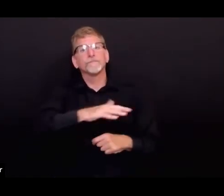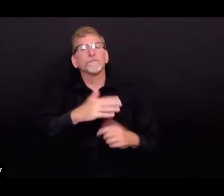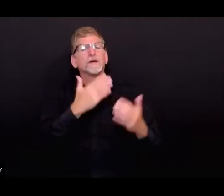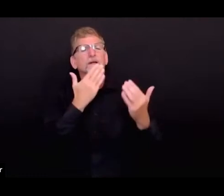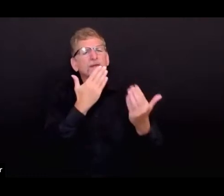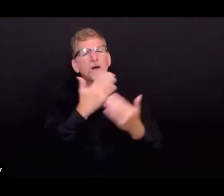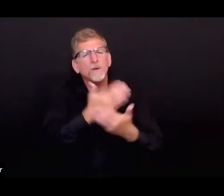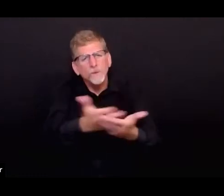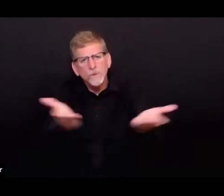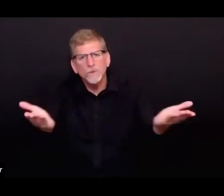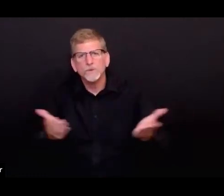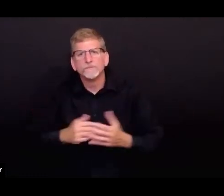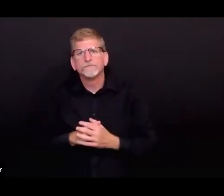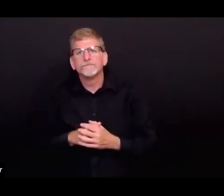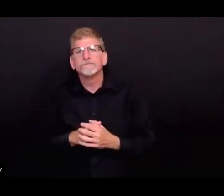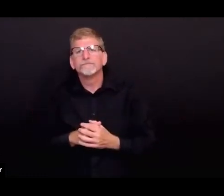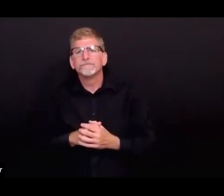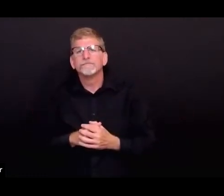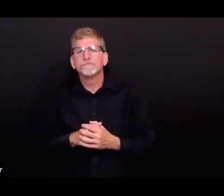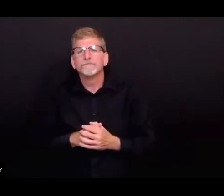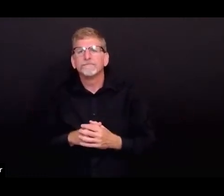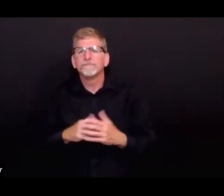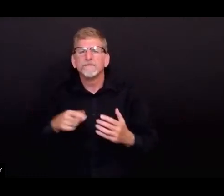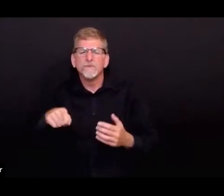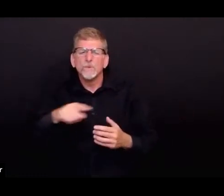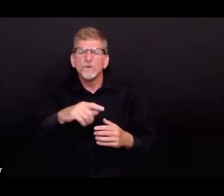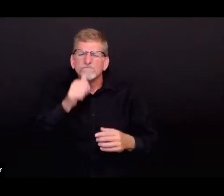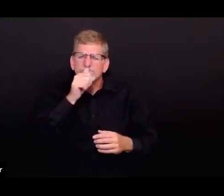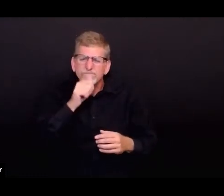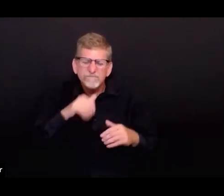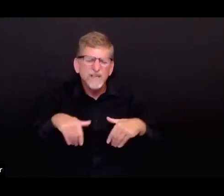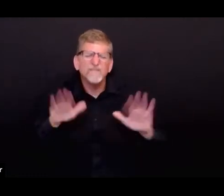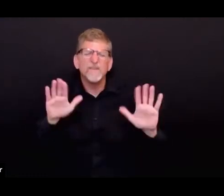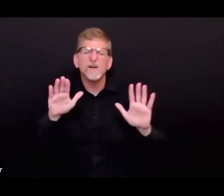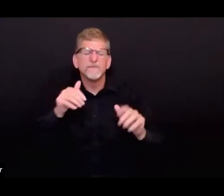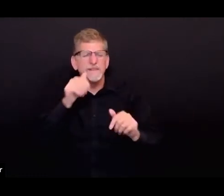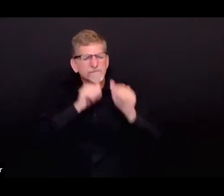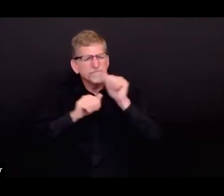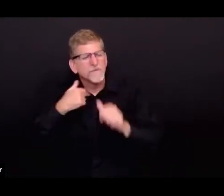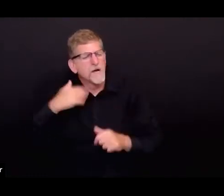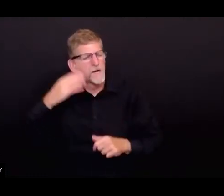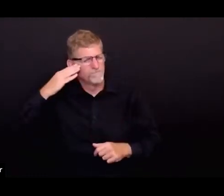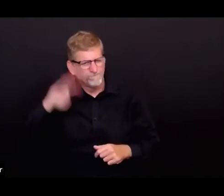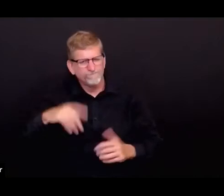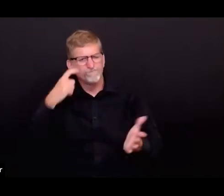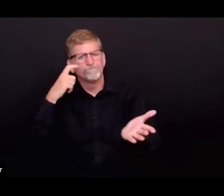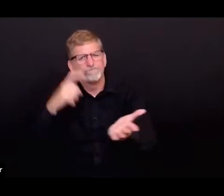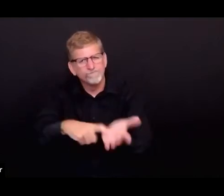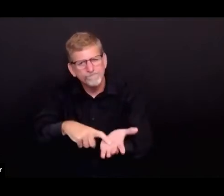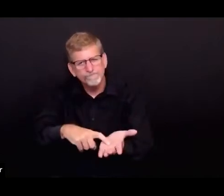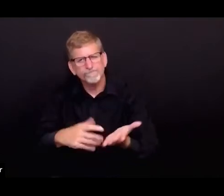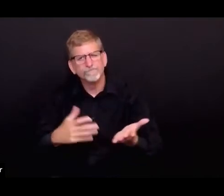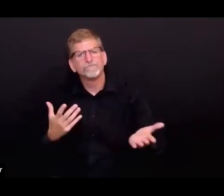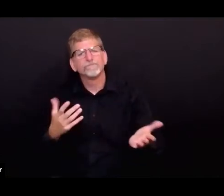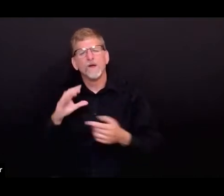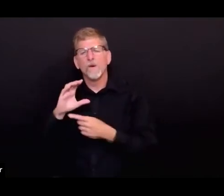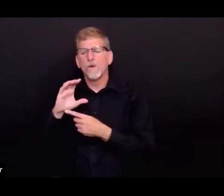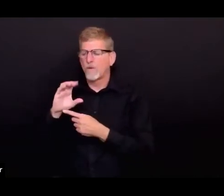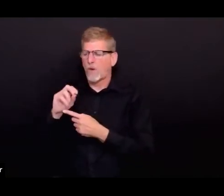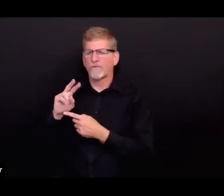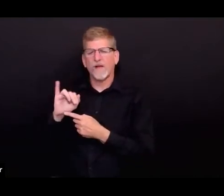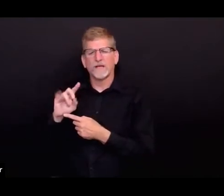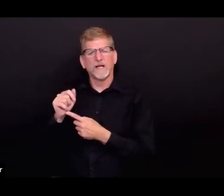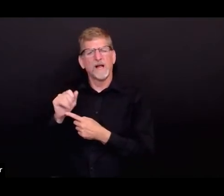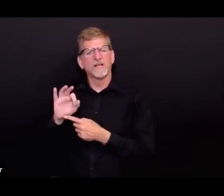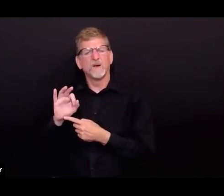a group of folks have been asked to do so much. COVID-19 turned our world upside down. It also highlighted some of the best that we